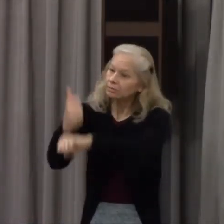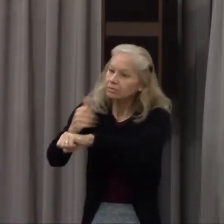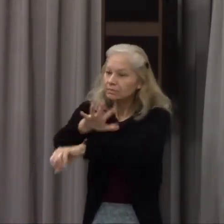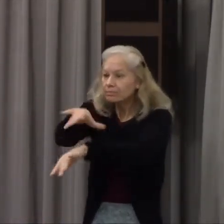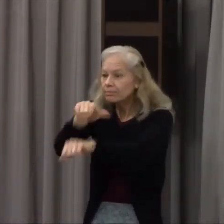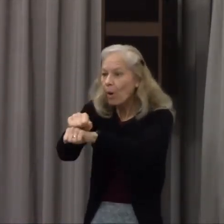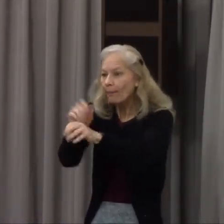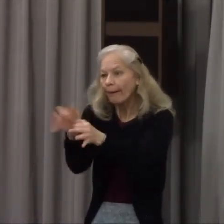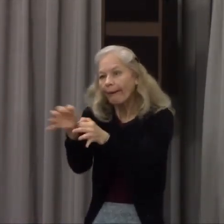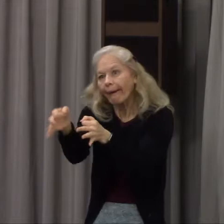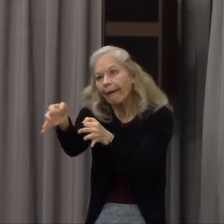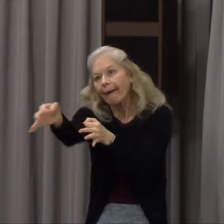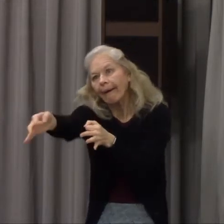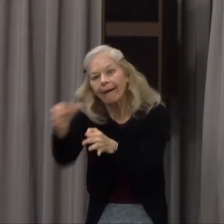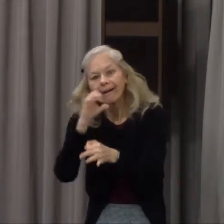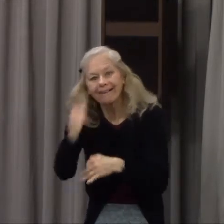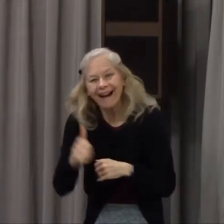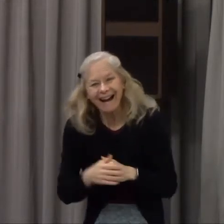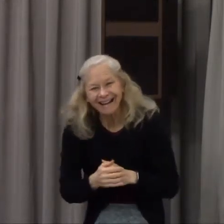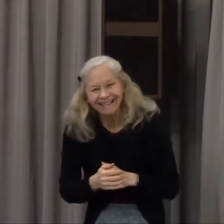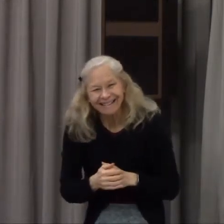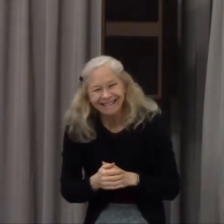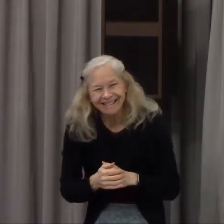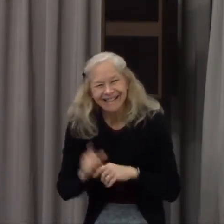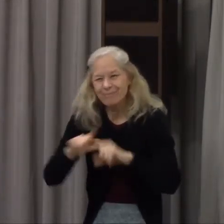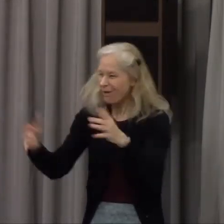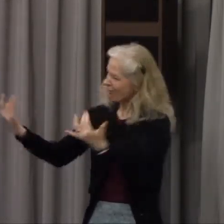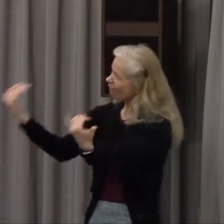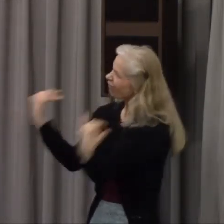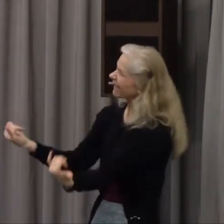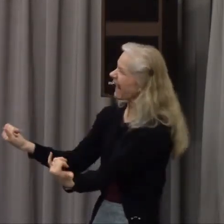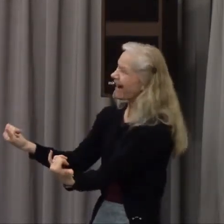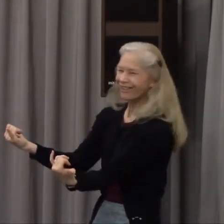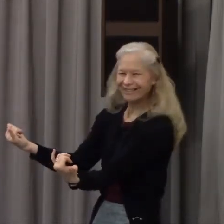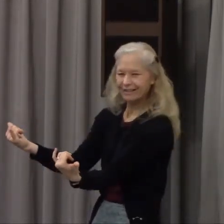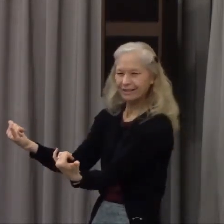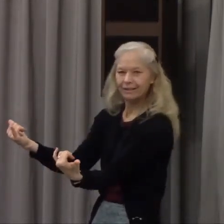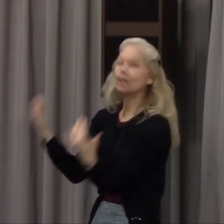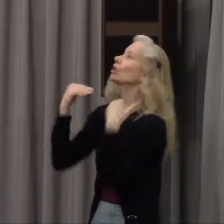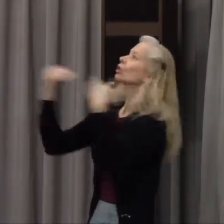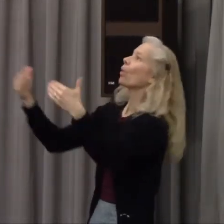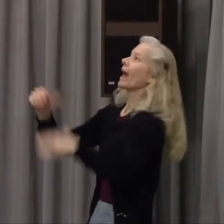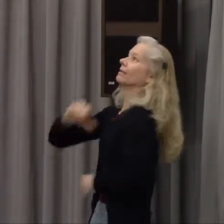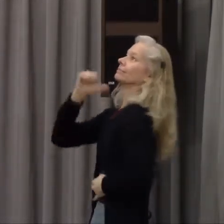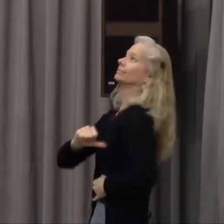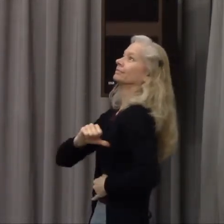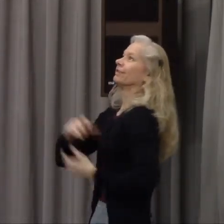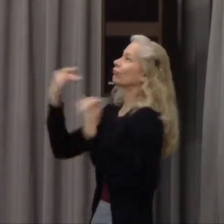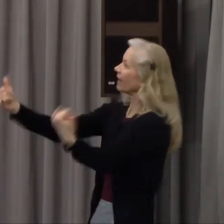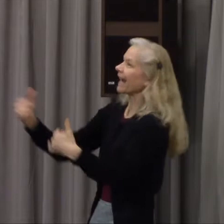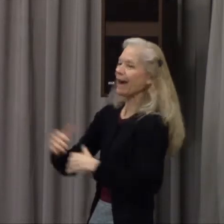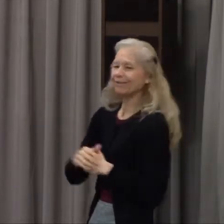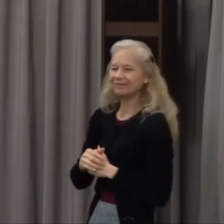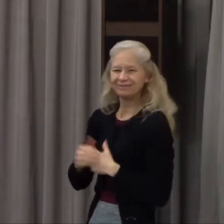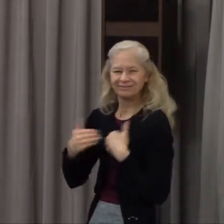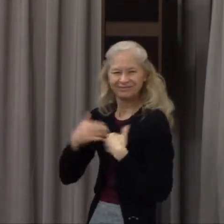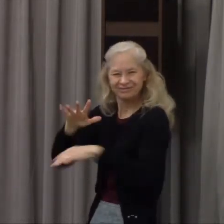thank God, he shows us immediately we can get it right. What a wonderful thing. The Word of God.